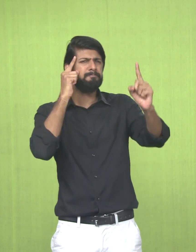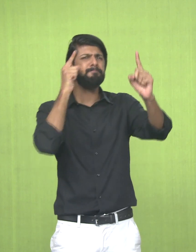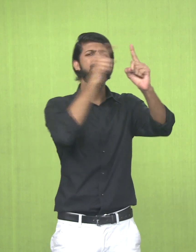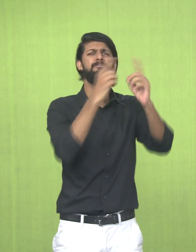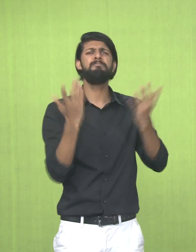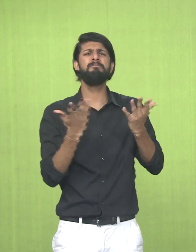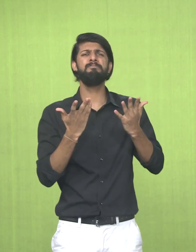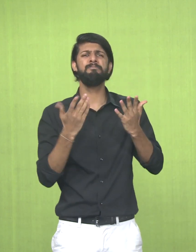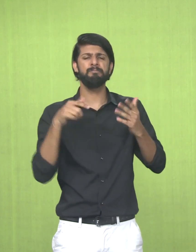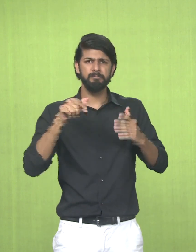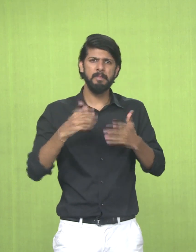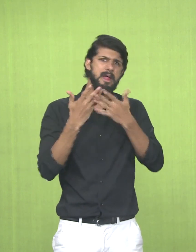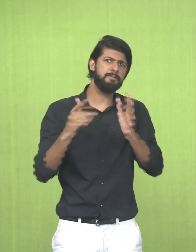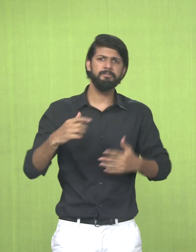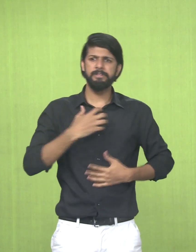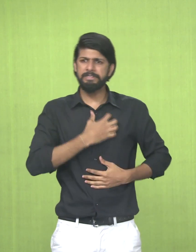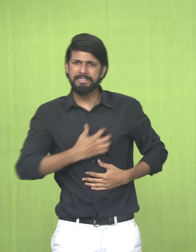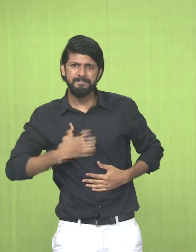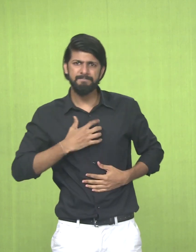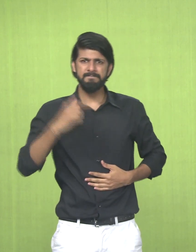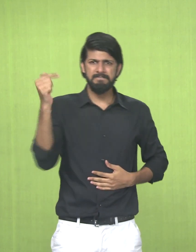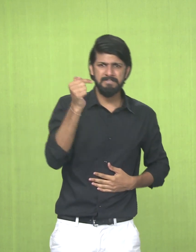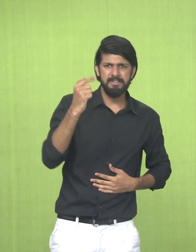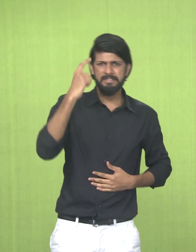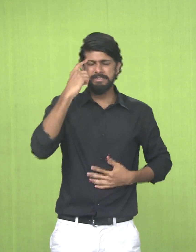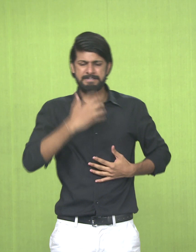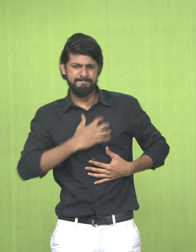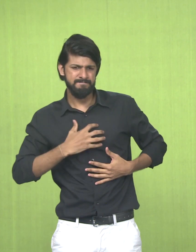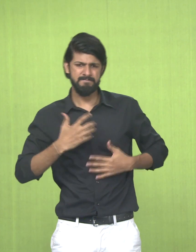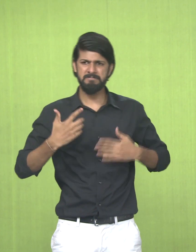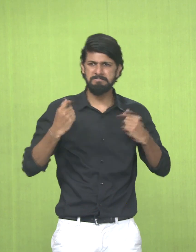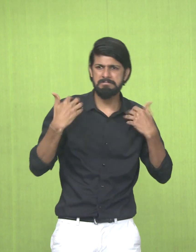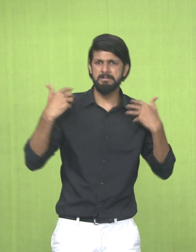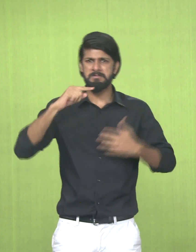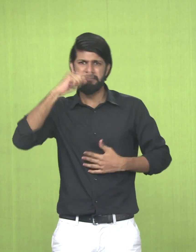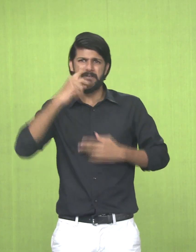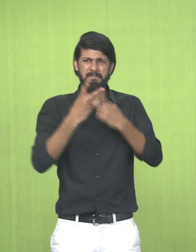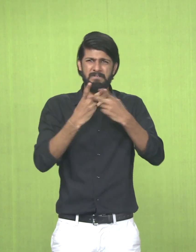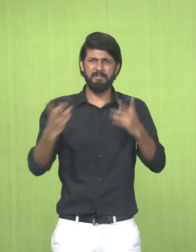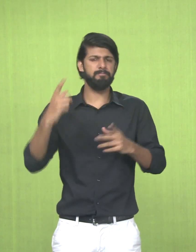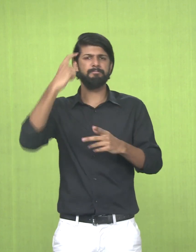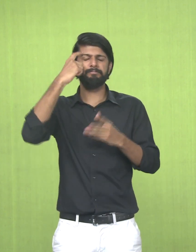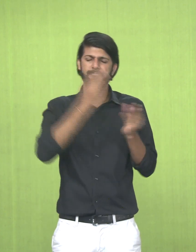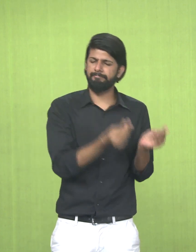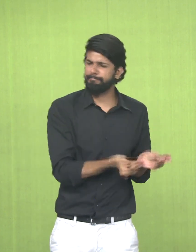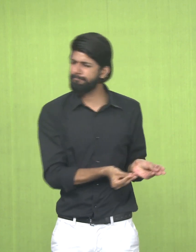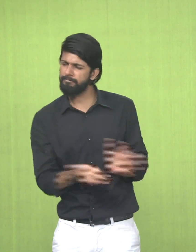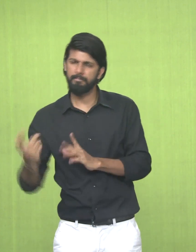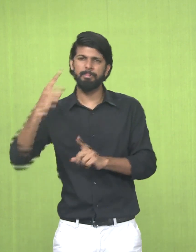The aim for Lord Buddha was to achieve nirvana, which was the ending